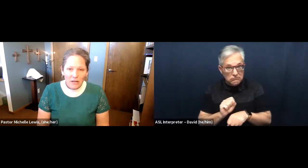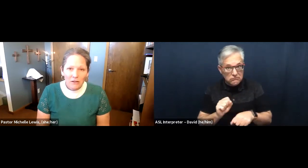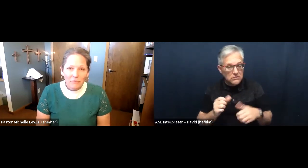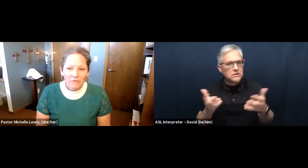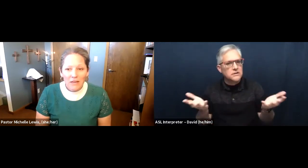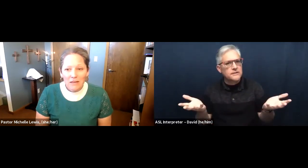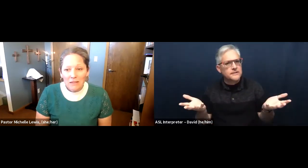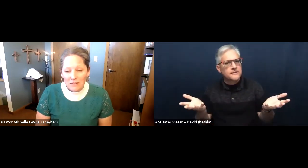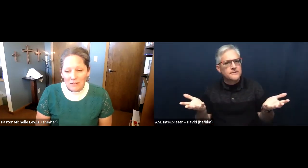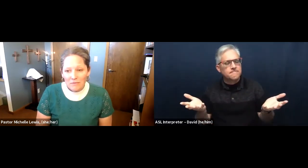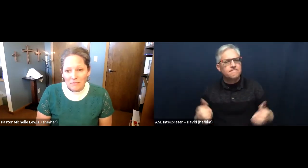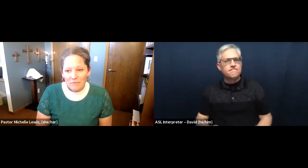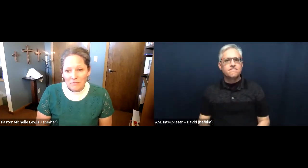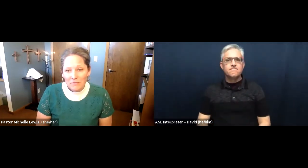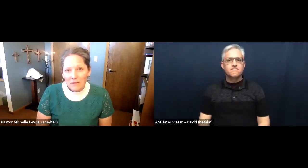And